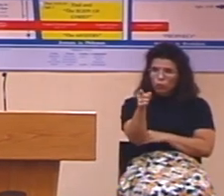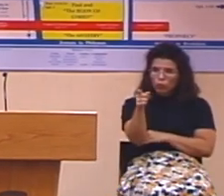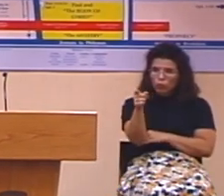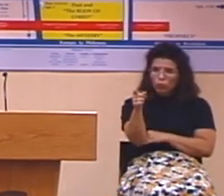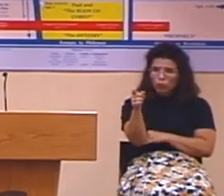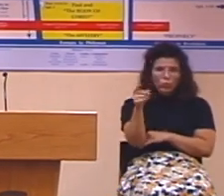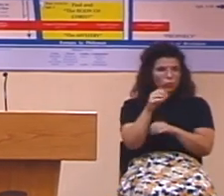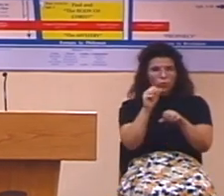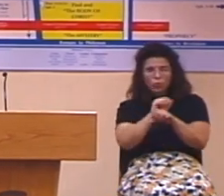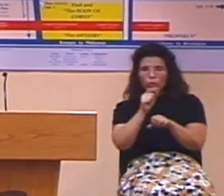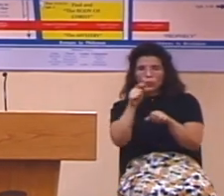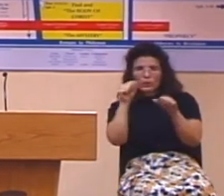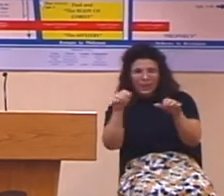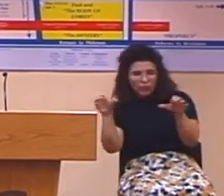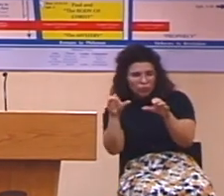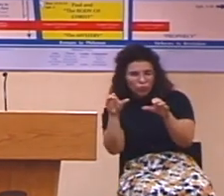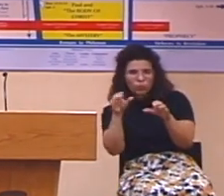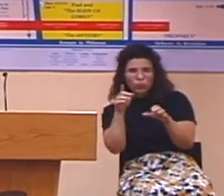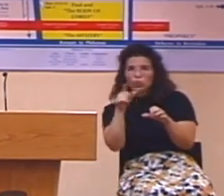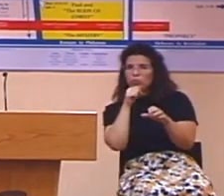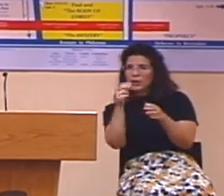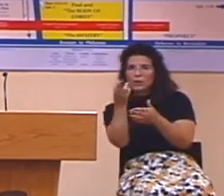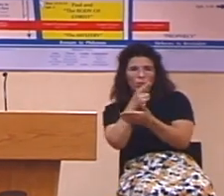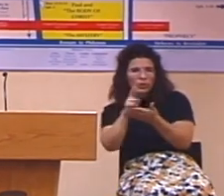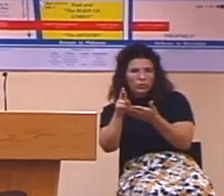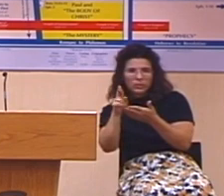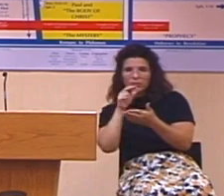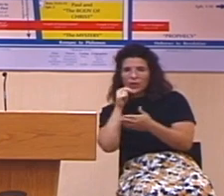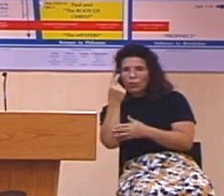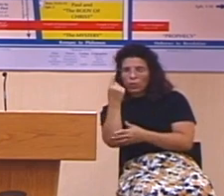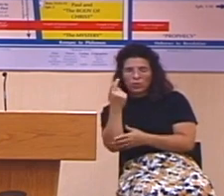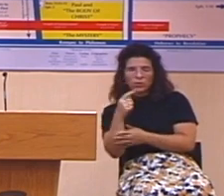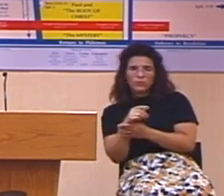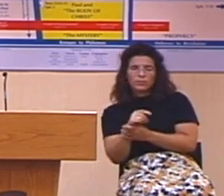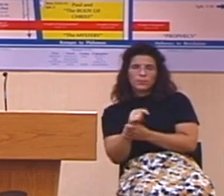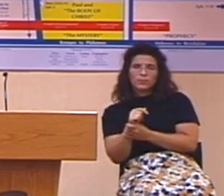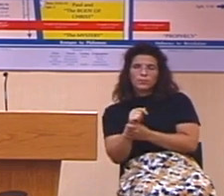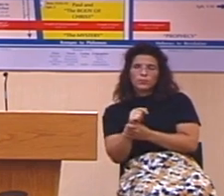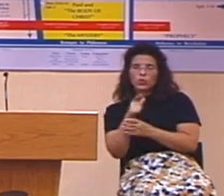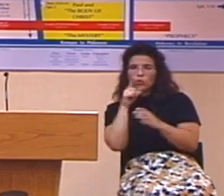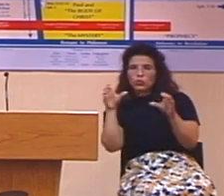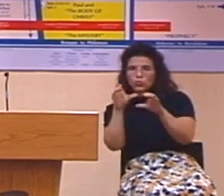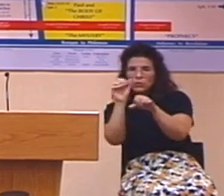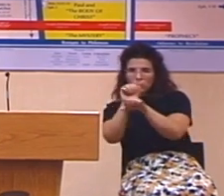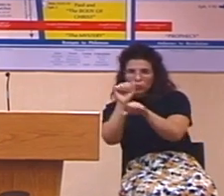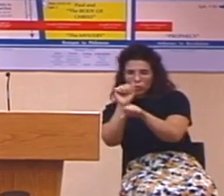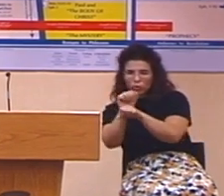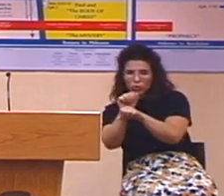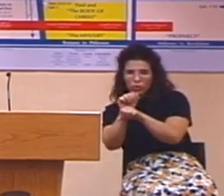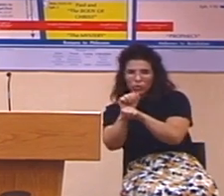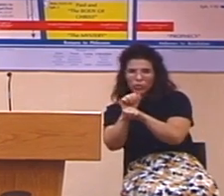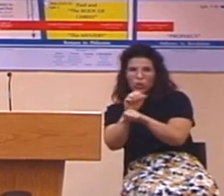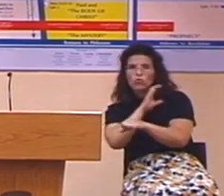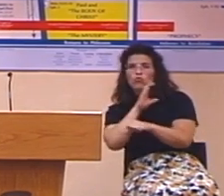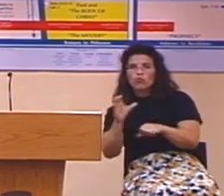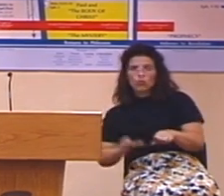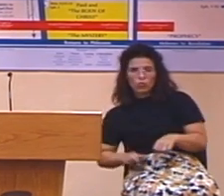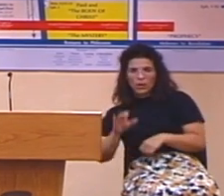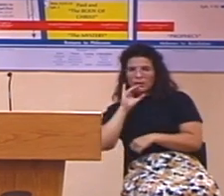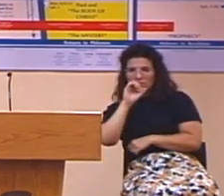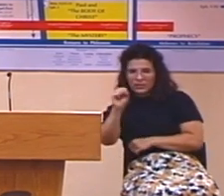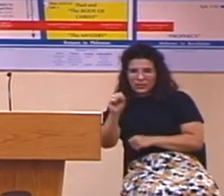There is no work you can do. You're none righteous, no, not one. Who's doing the work? Christ